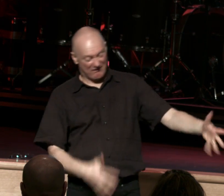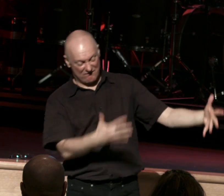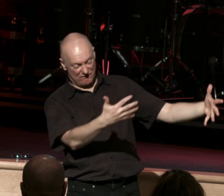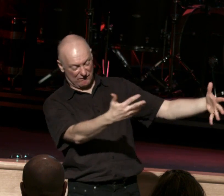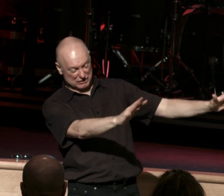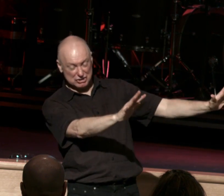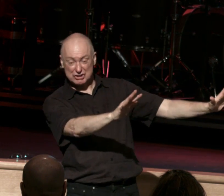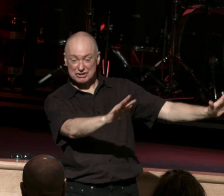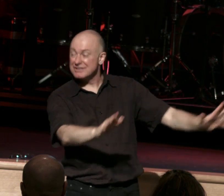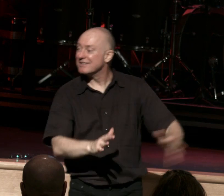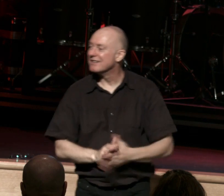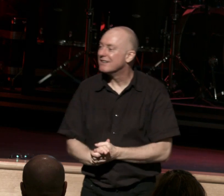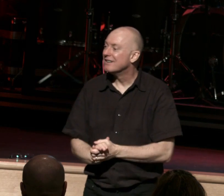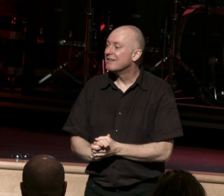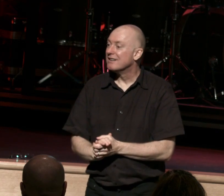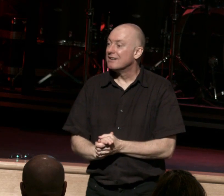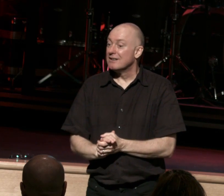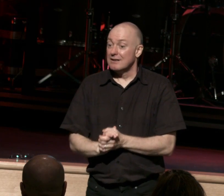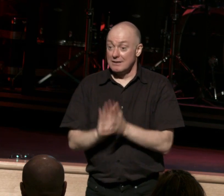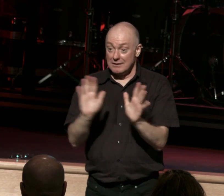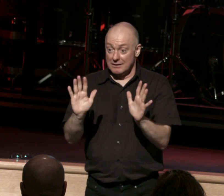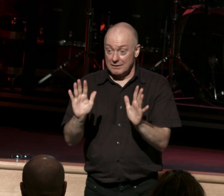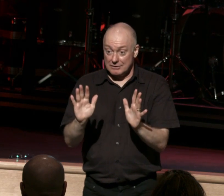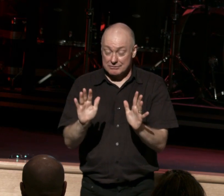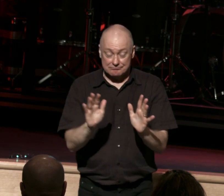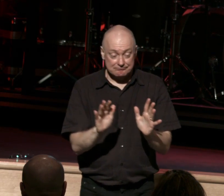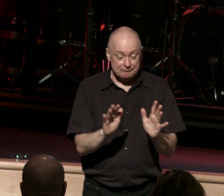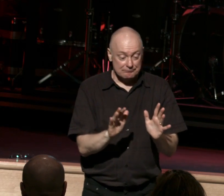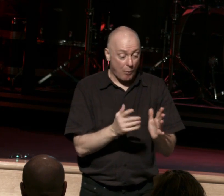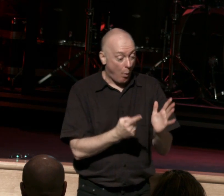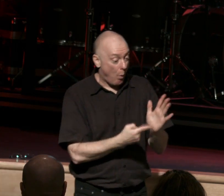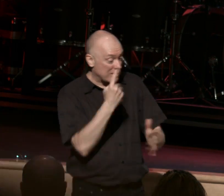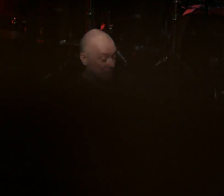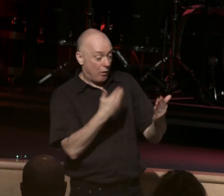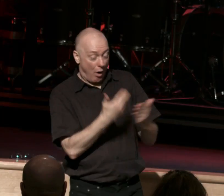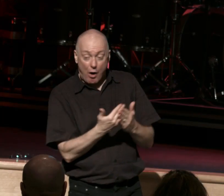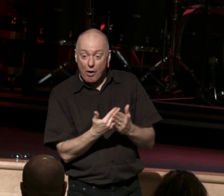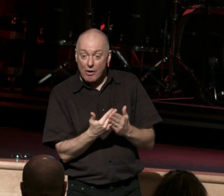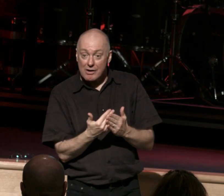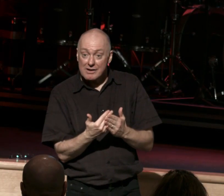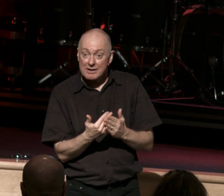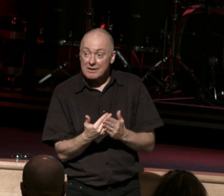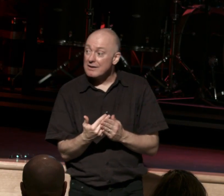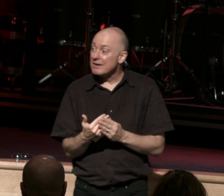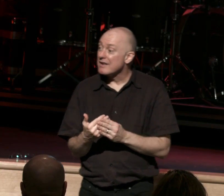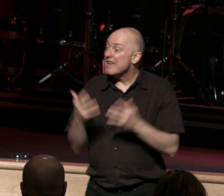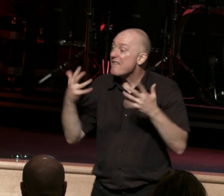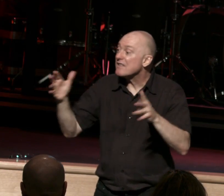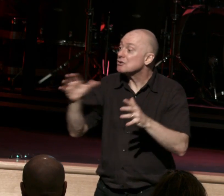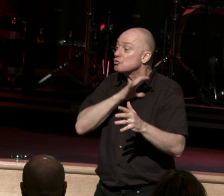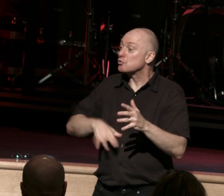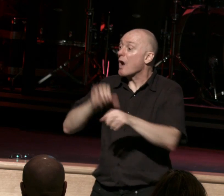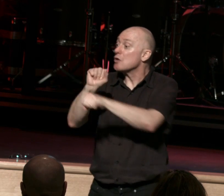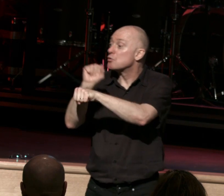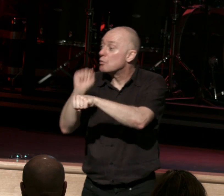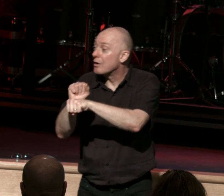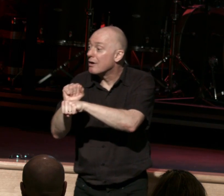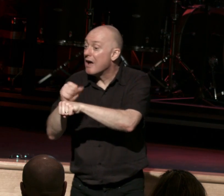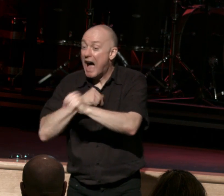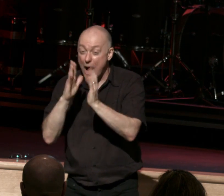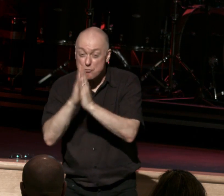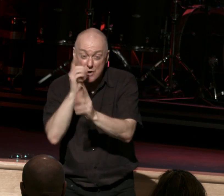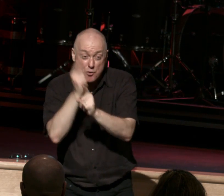end all sacrifices. Loved ones, once for all, it fills in the shadow. It fulfills God's will. It finishes Christ's